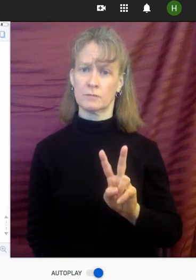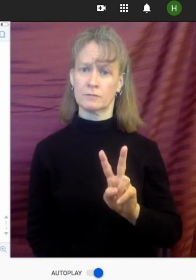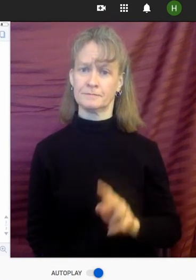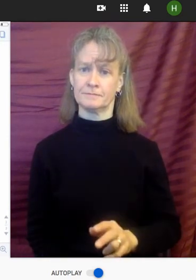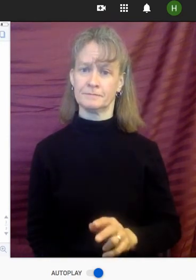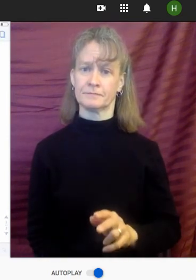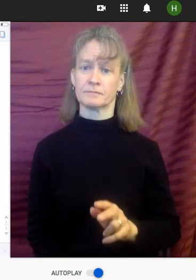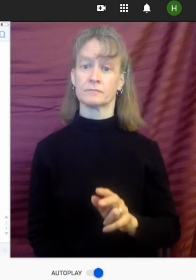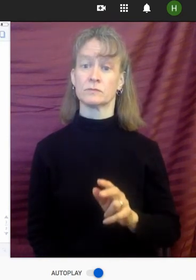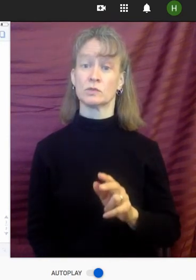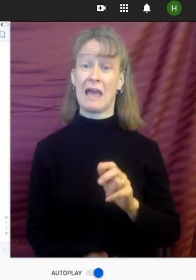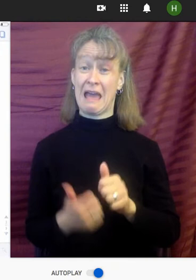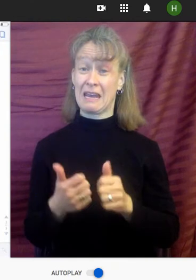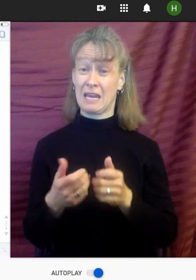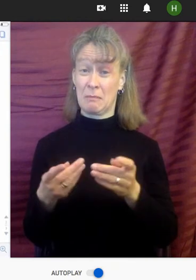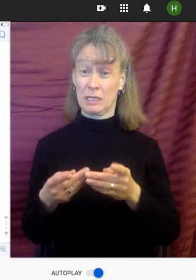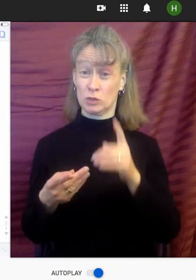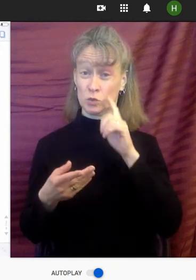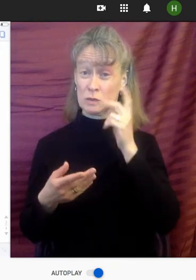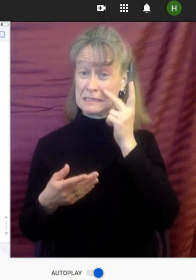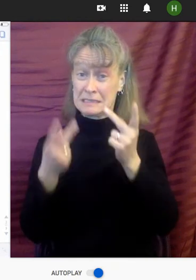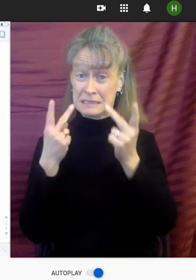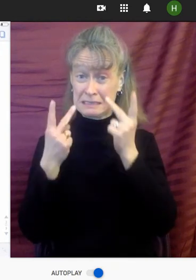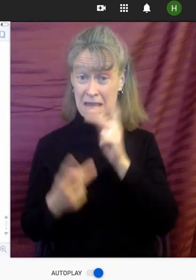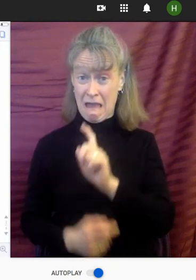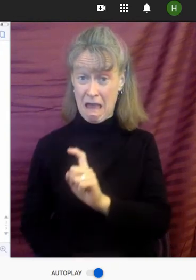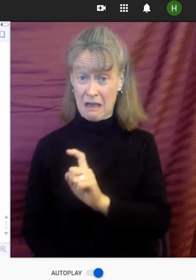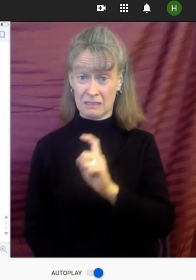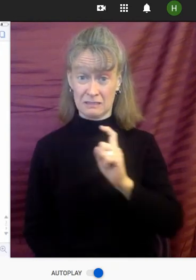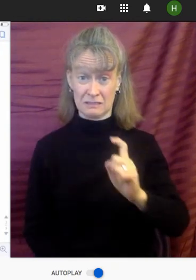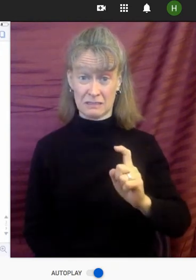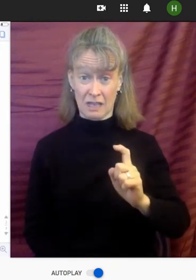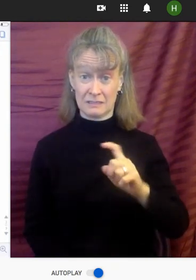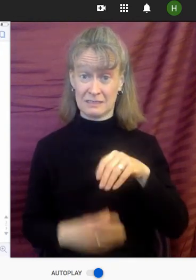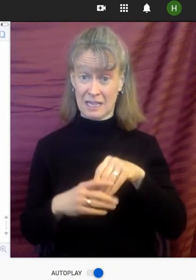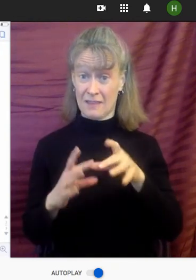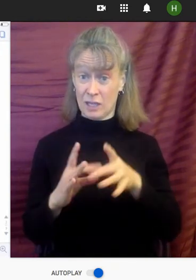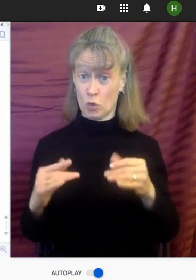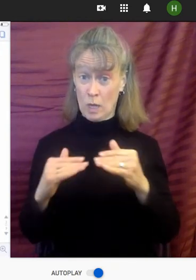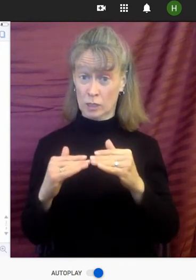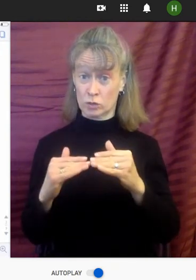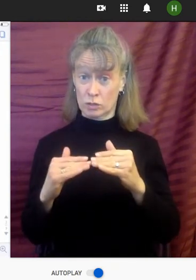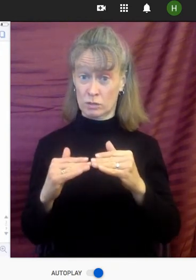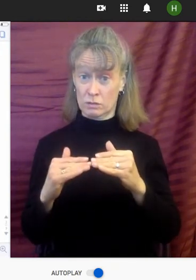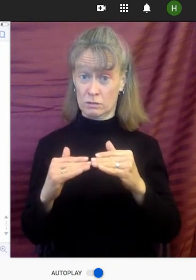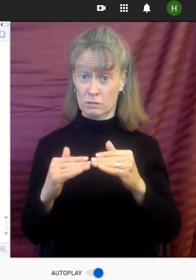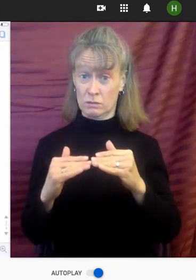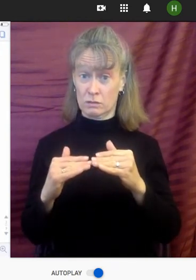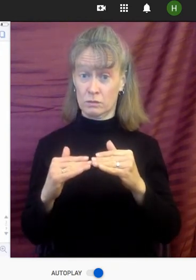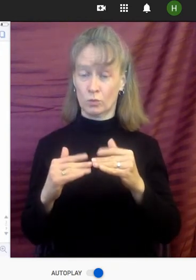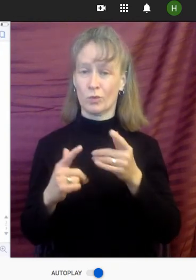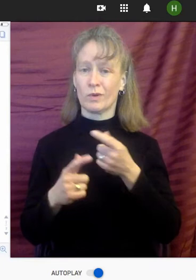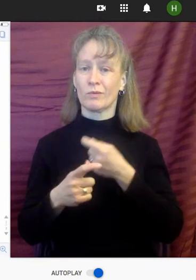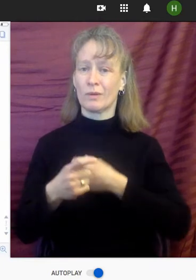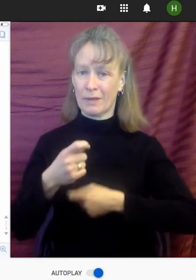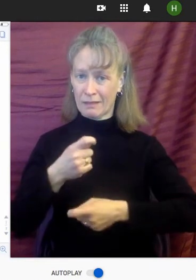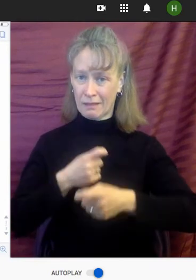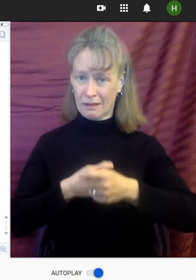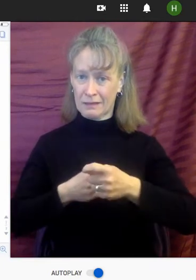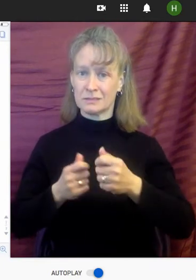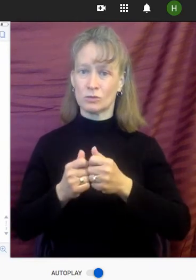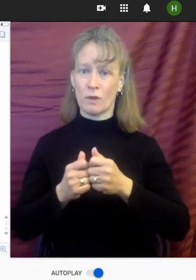So everywhere we see an x in our equation, we're going to replace it with